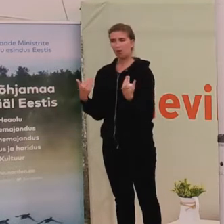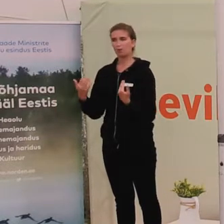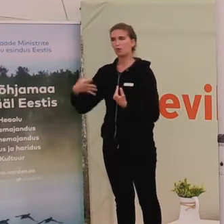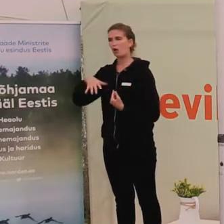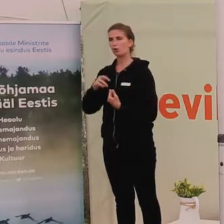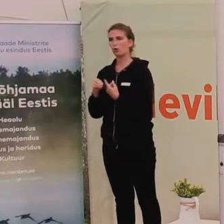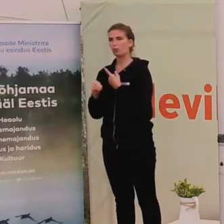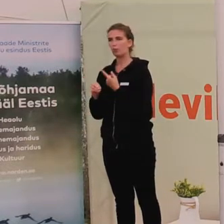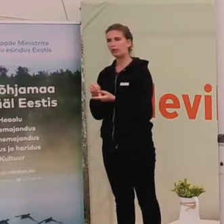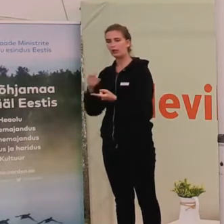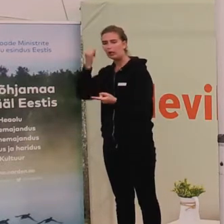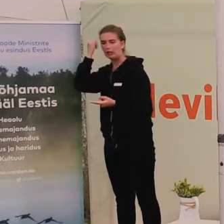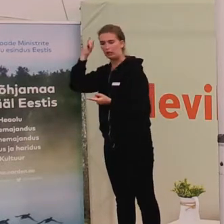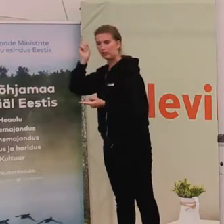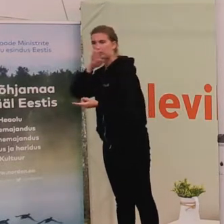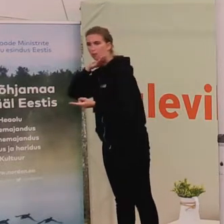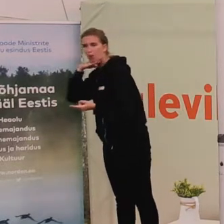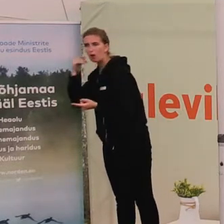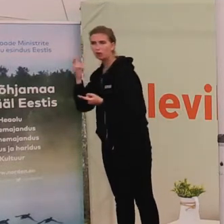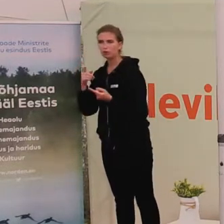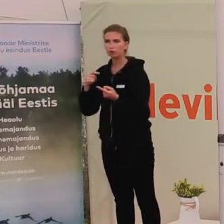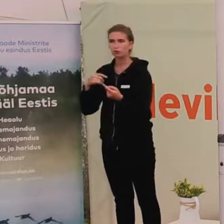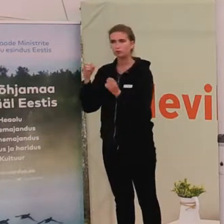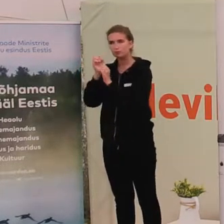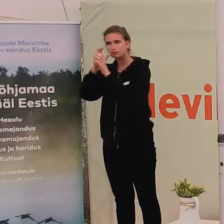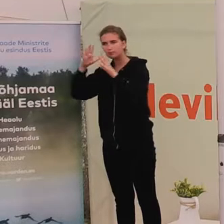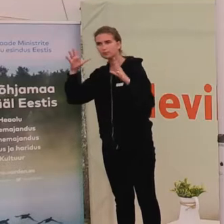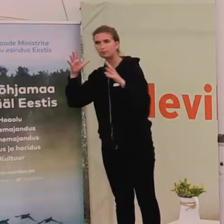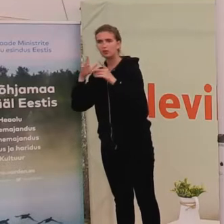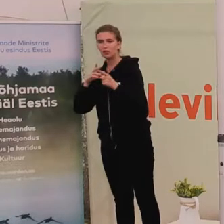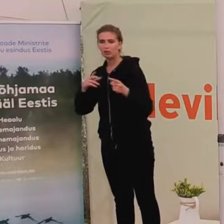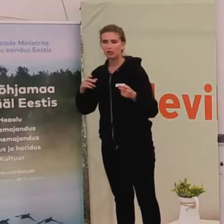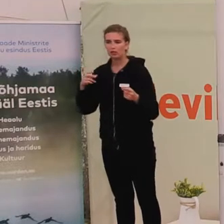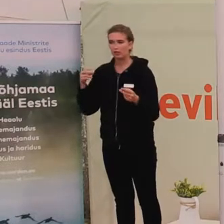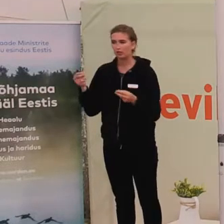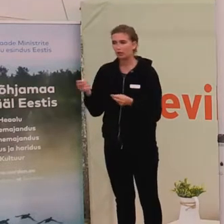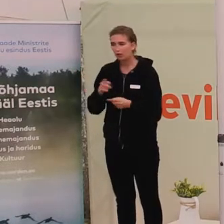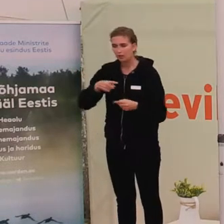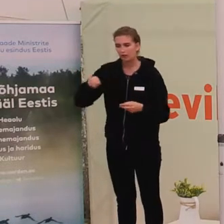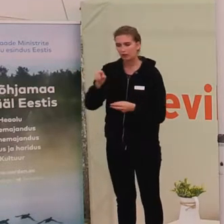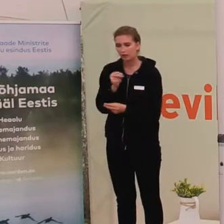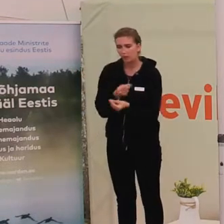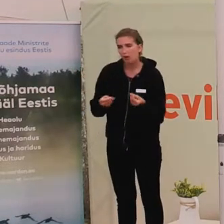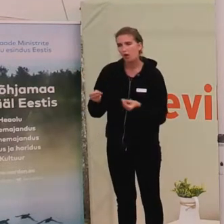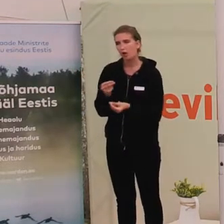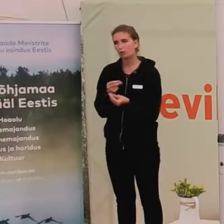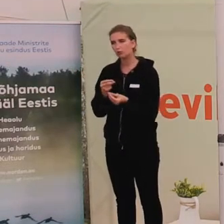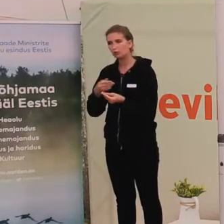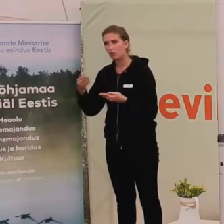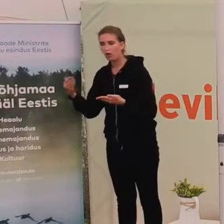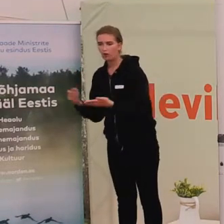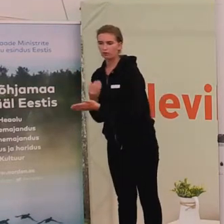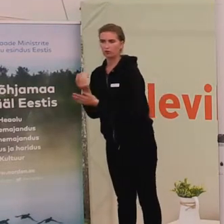we have many kind of these ideas, the concept of circular economy, we have recycling as a